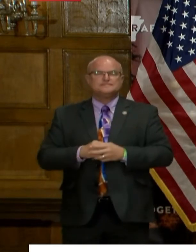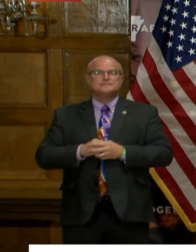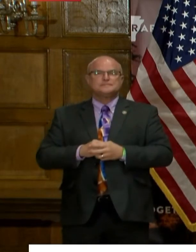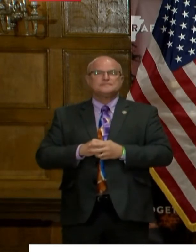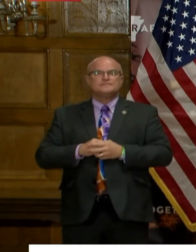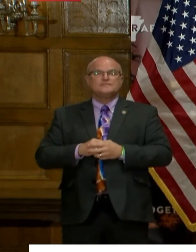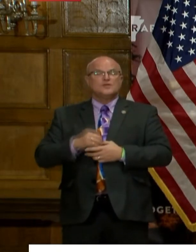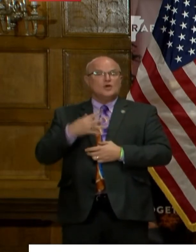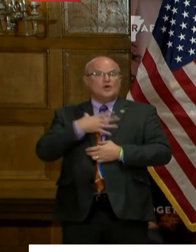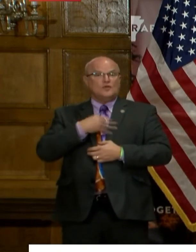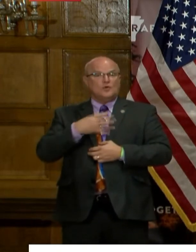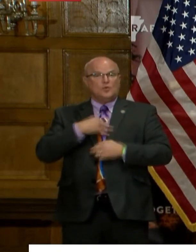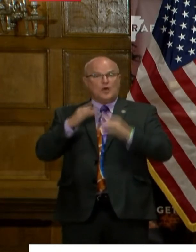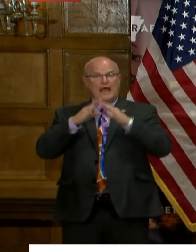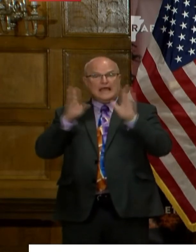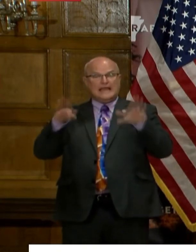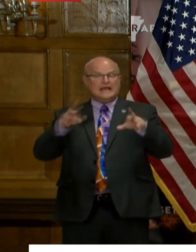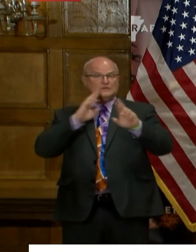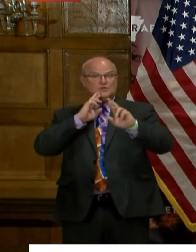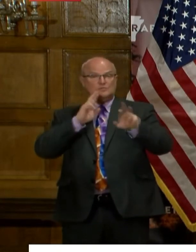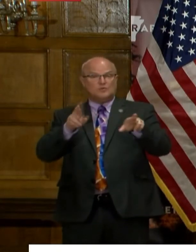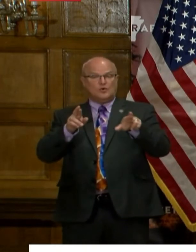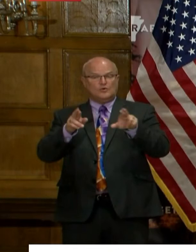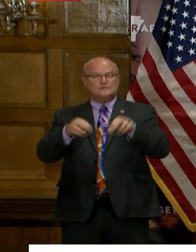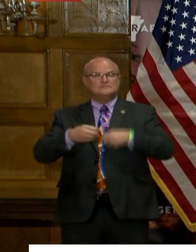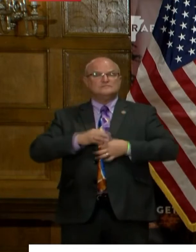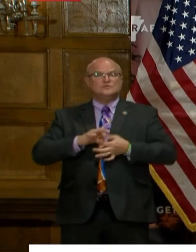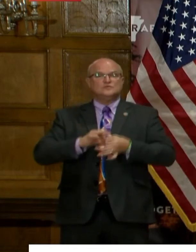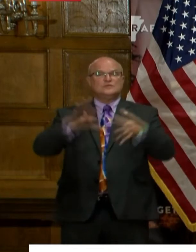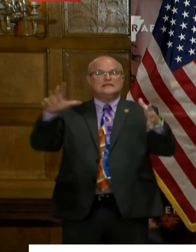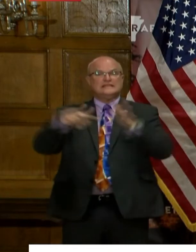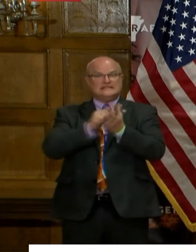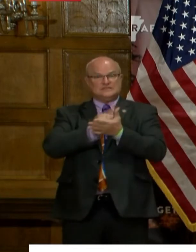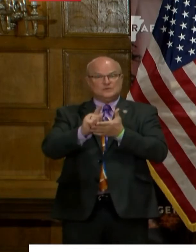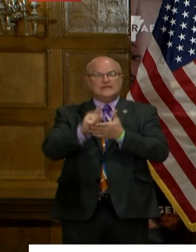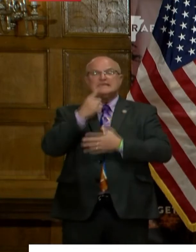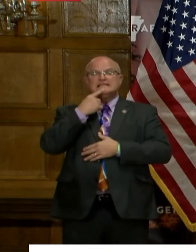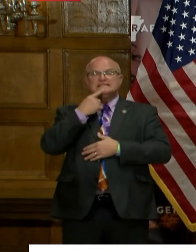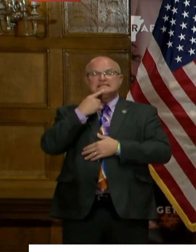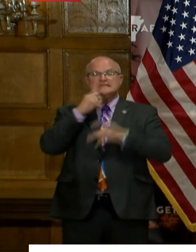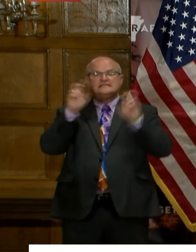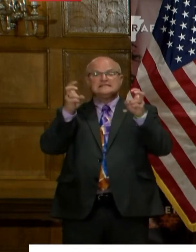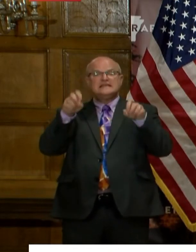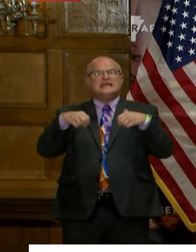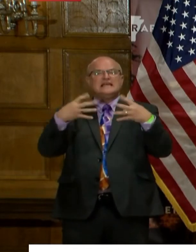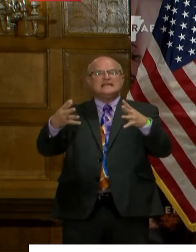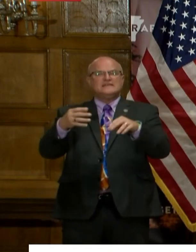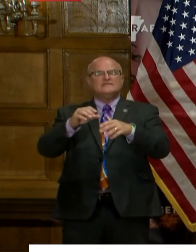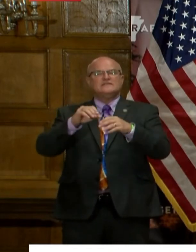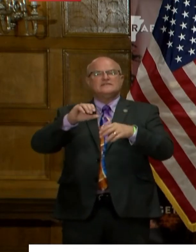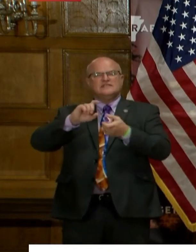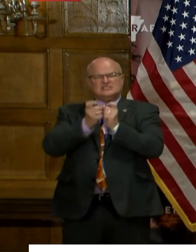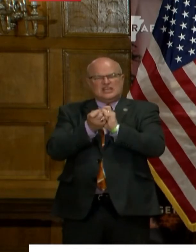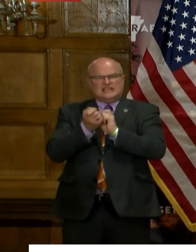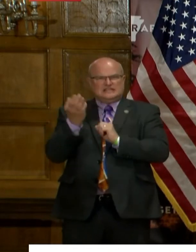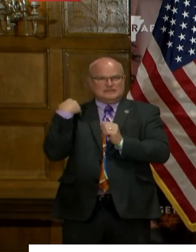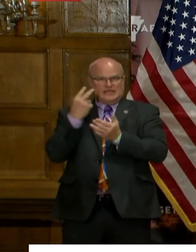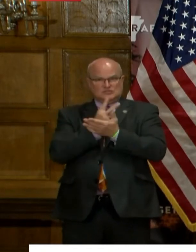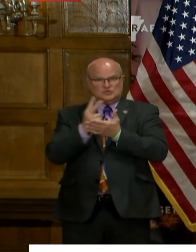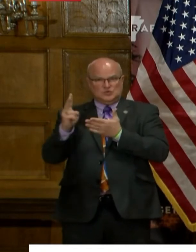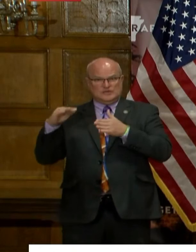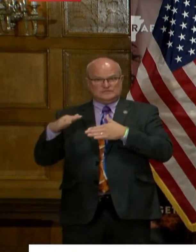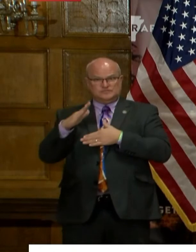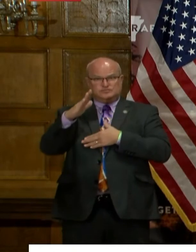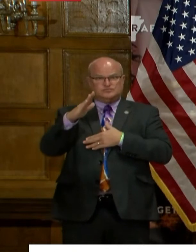came out this week, and in the White House report they used this language: given the change in the slope in the last 2